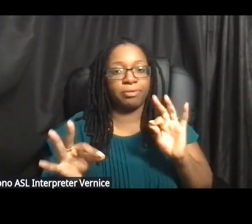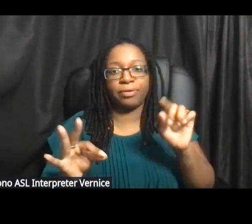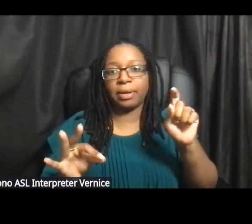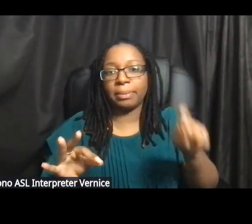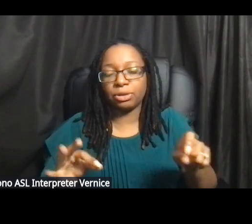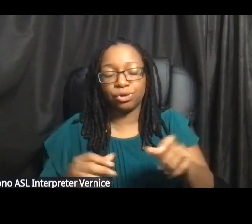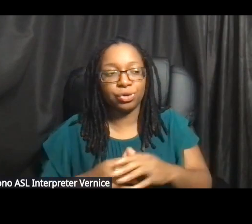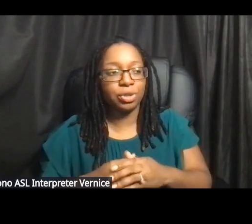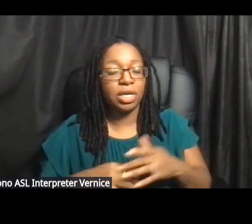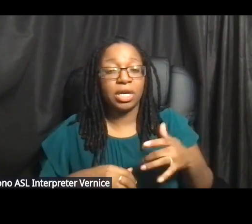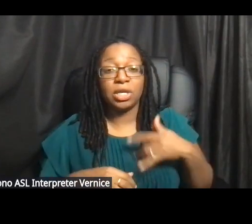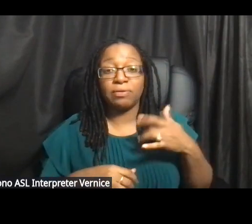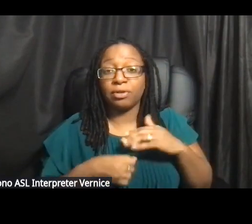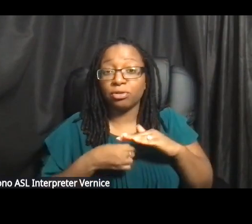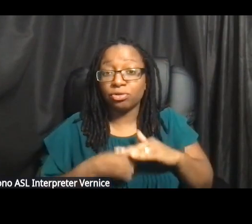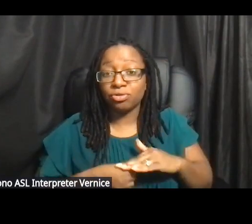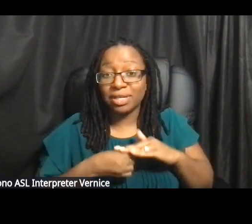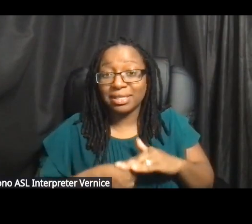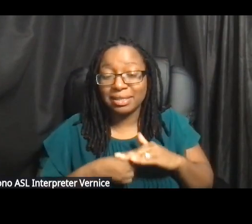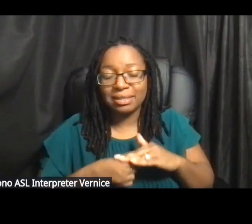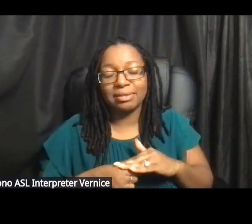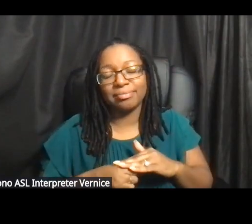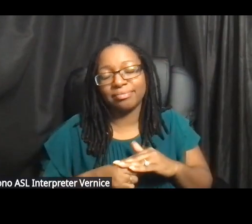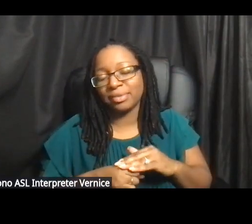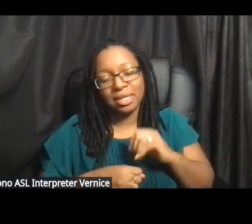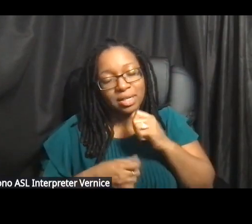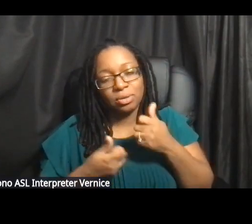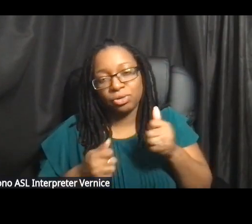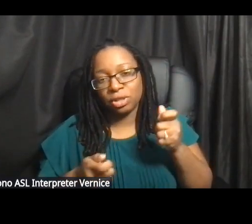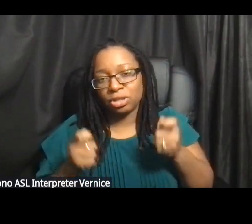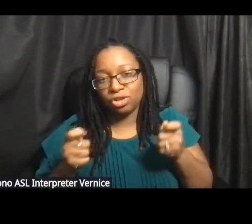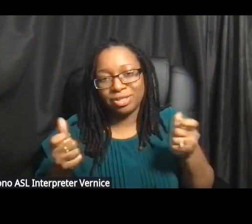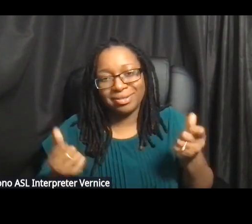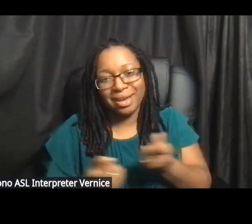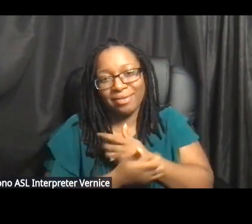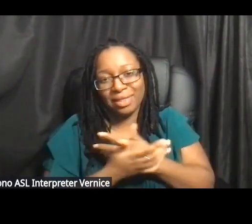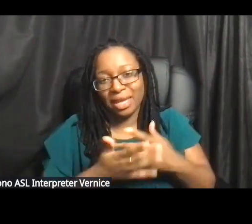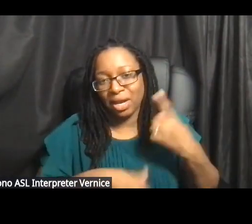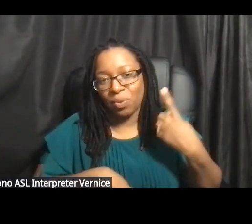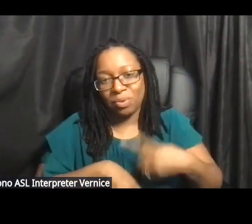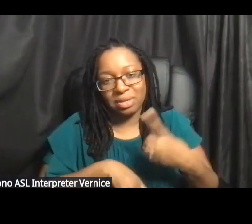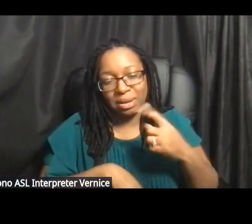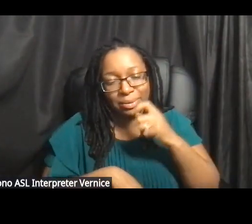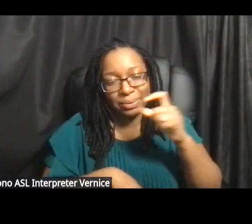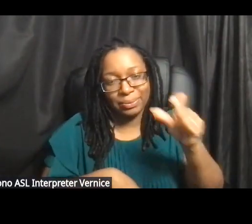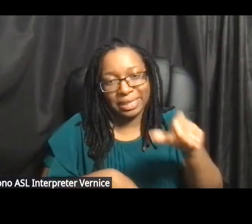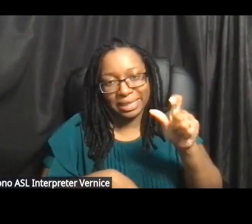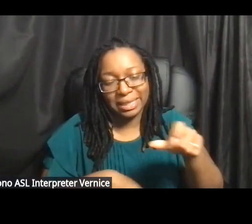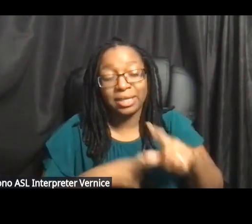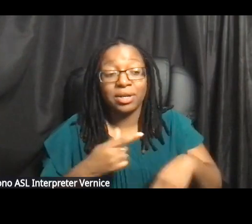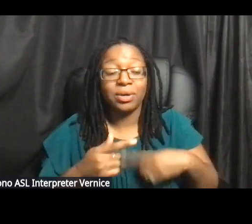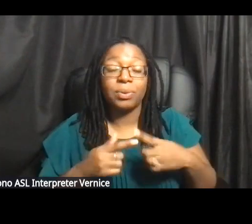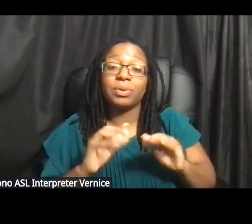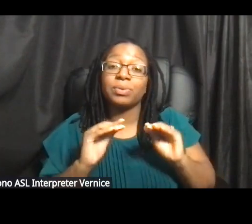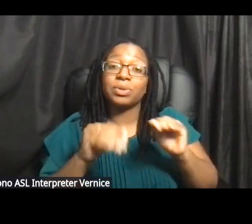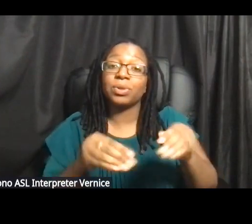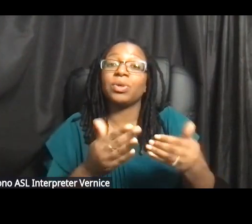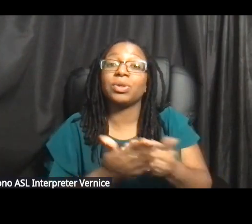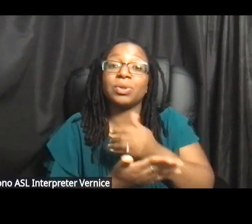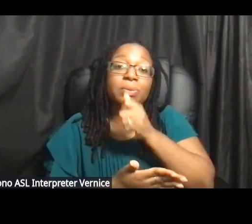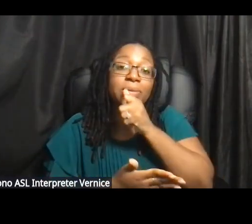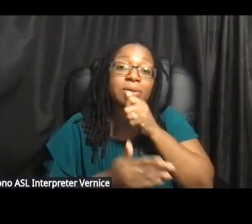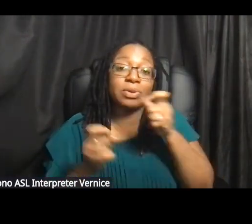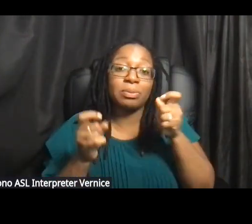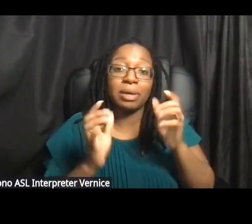feeling stressy, don't go try to change all your passwords at once. You don't have to do that. When you install a new password manager, change your most